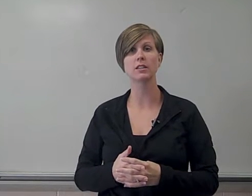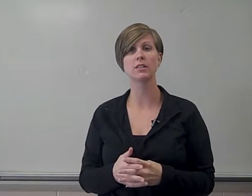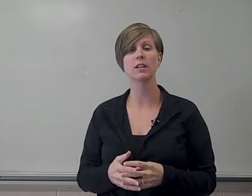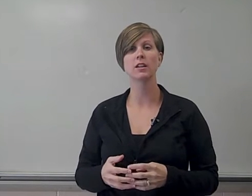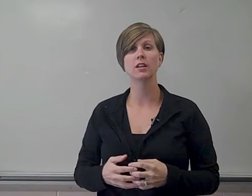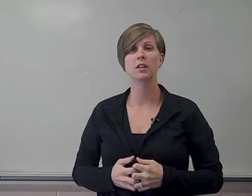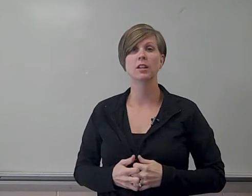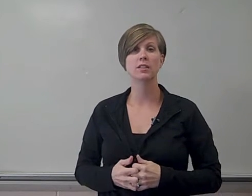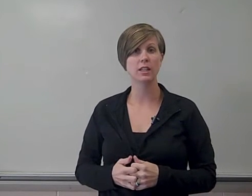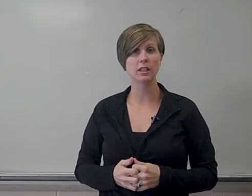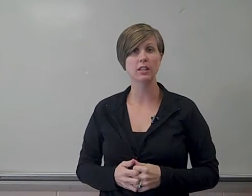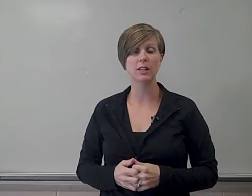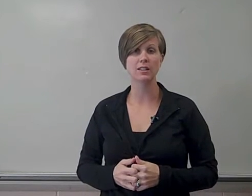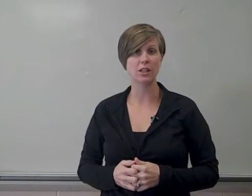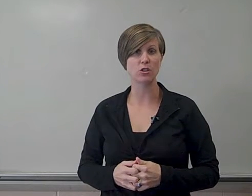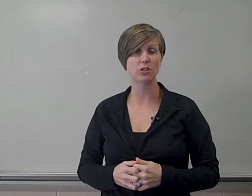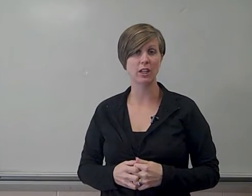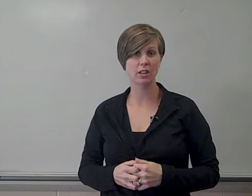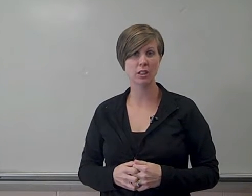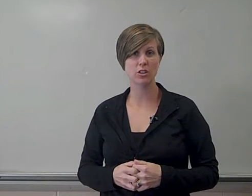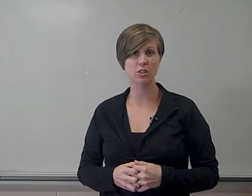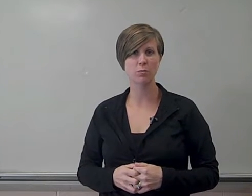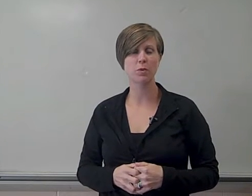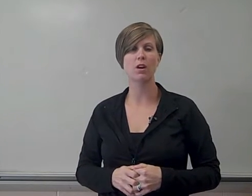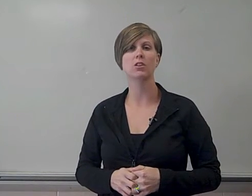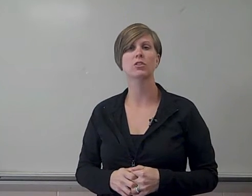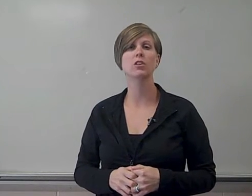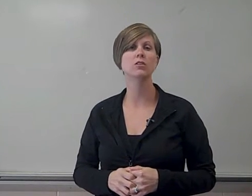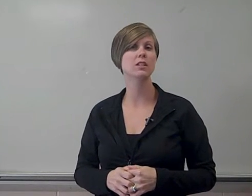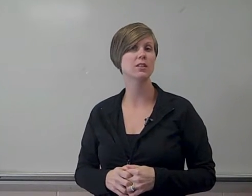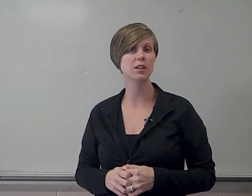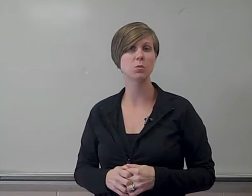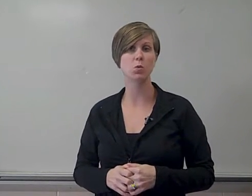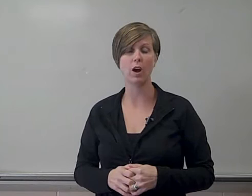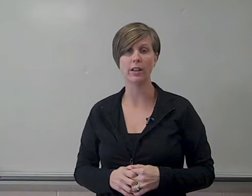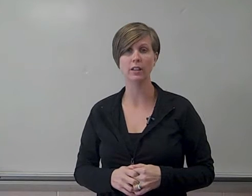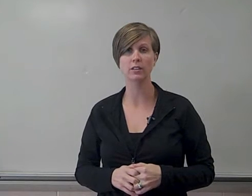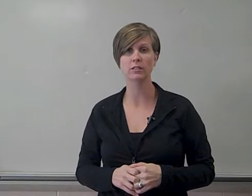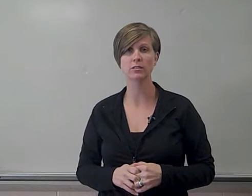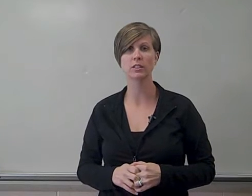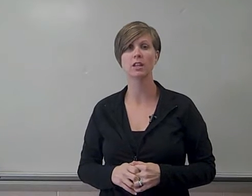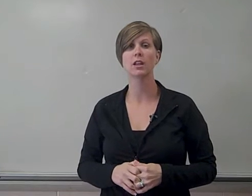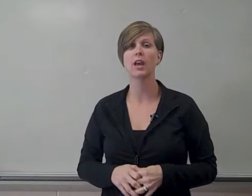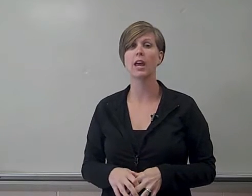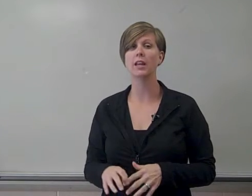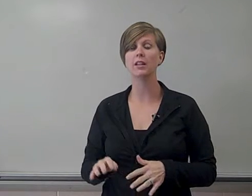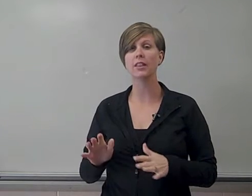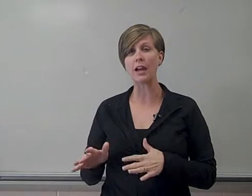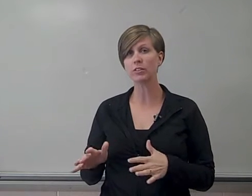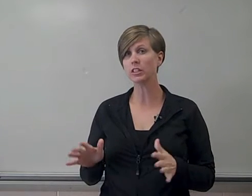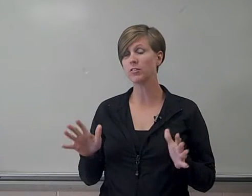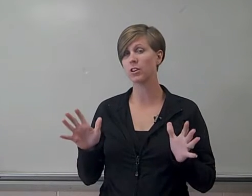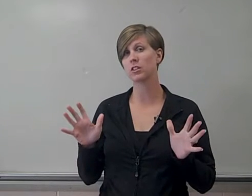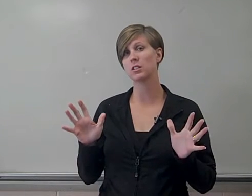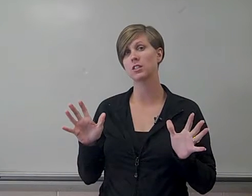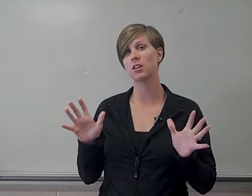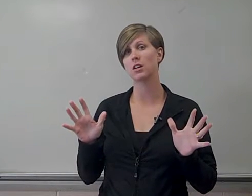is Seeing Essential English, also known as C1. And that really focuses on